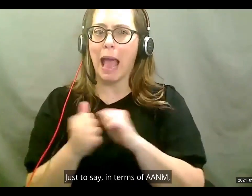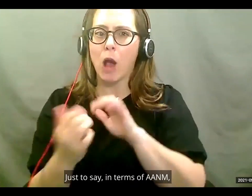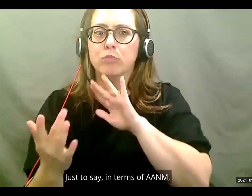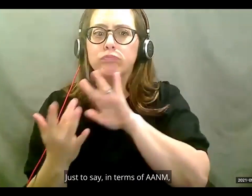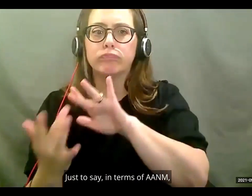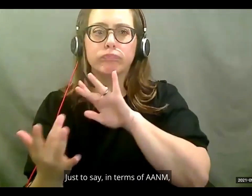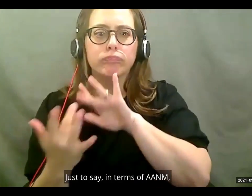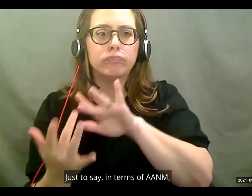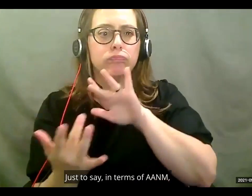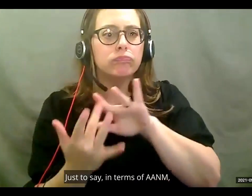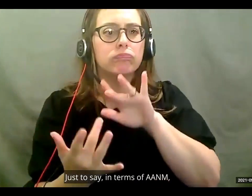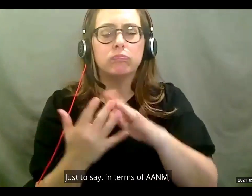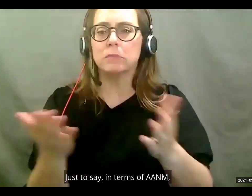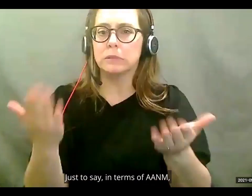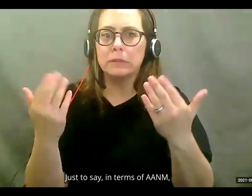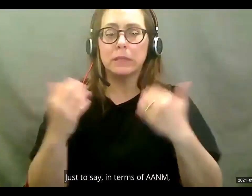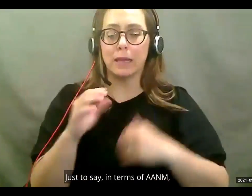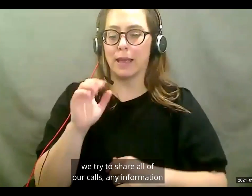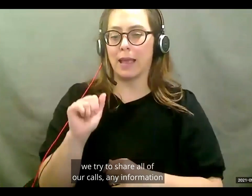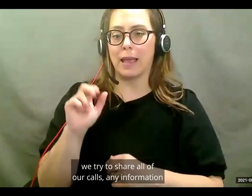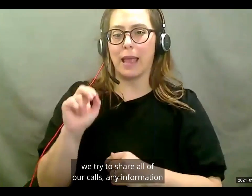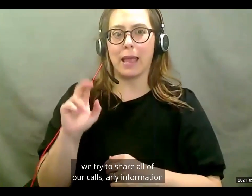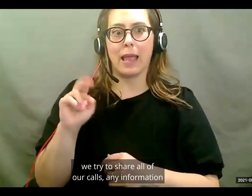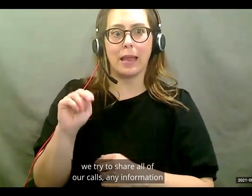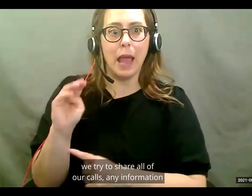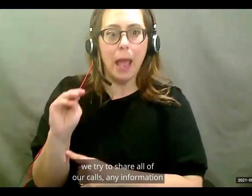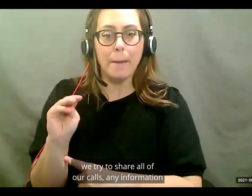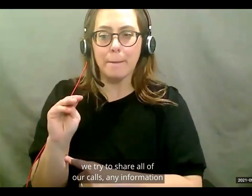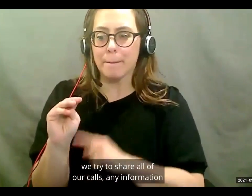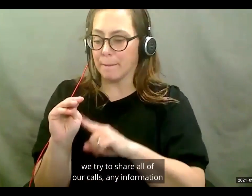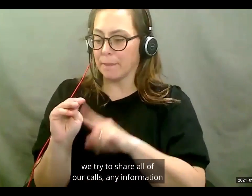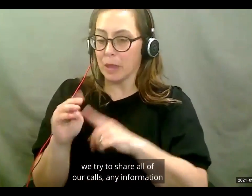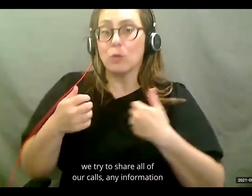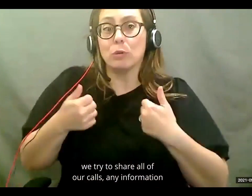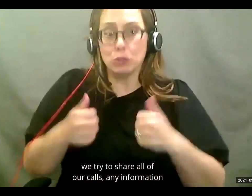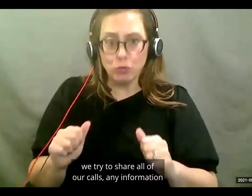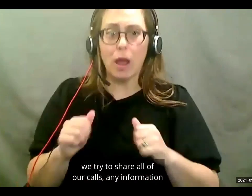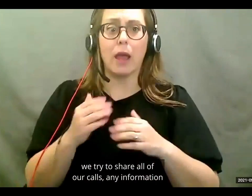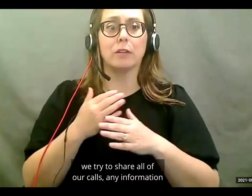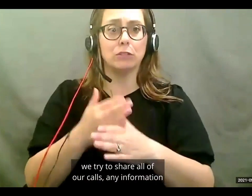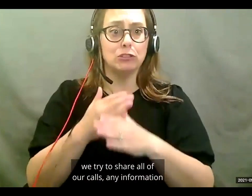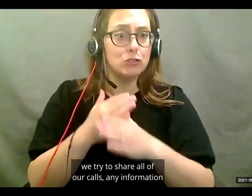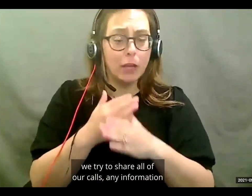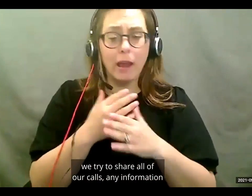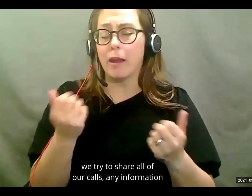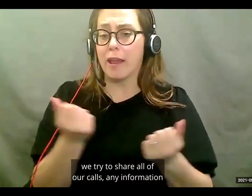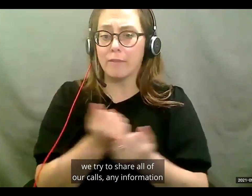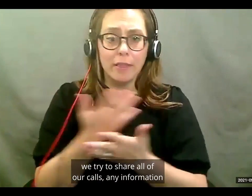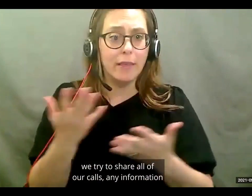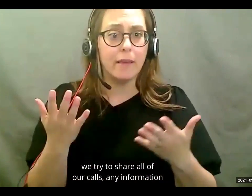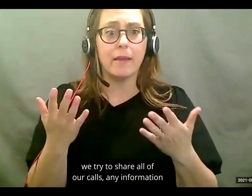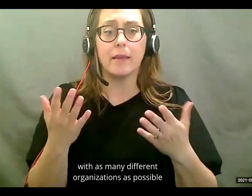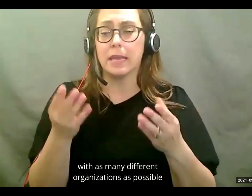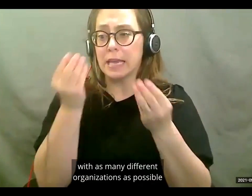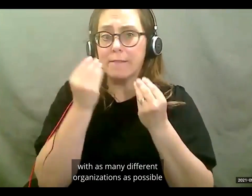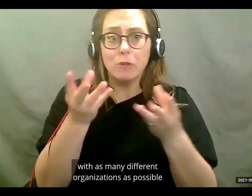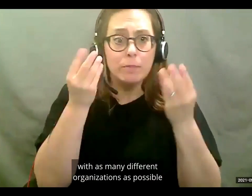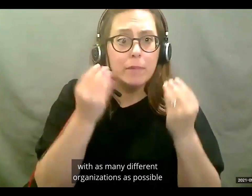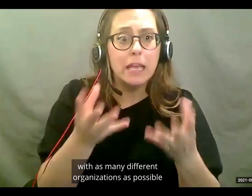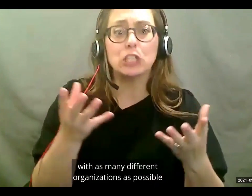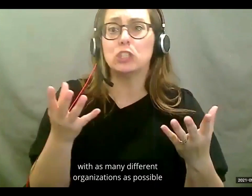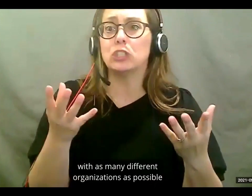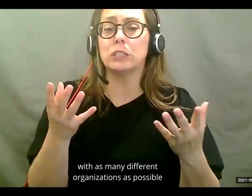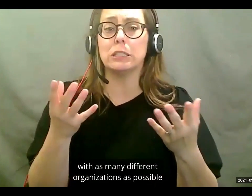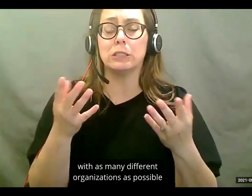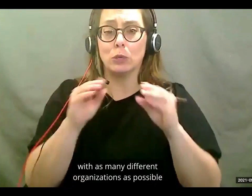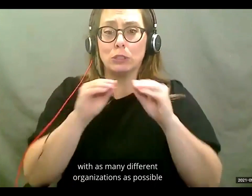Just to say, in terms of AANM, we try to share all of our calls, any information with as many different